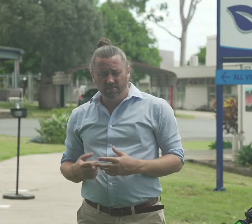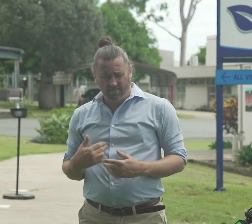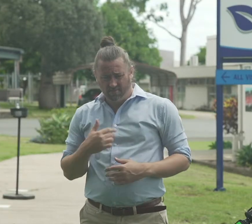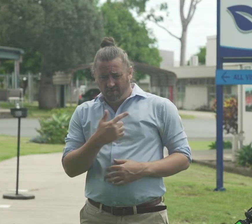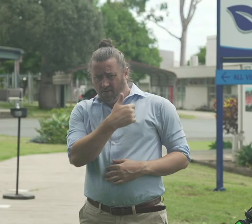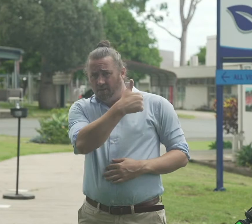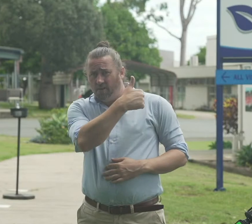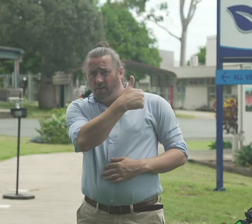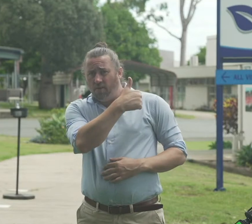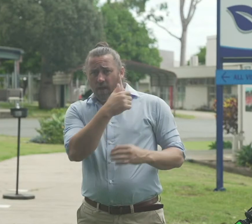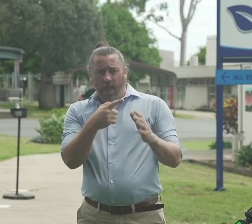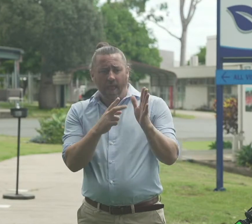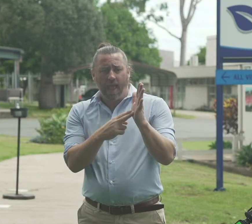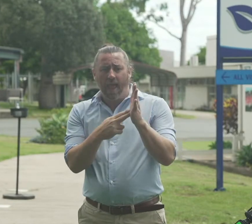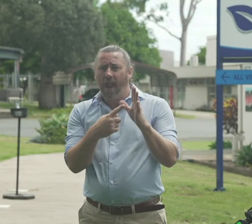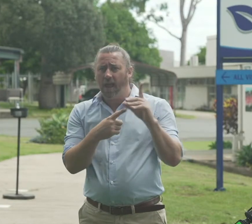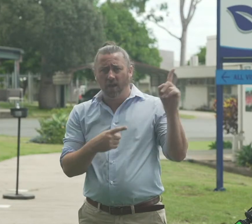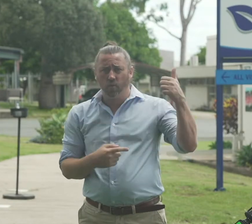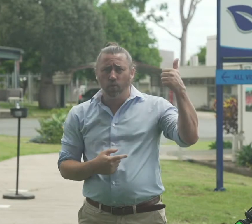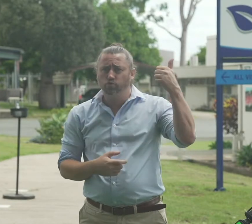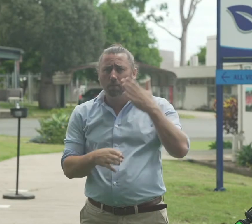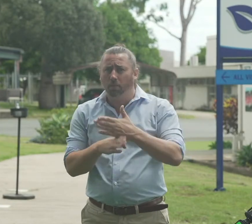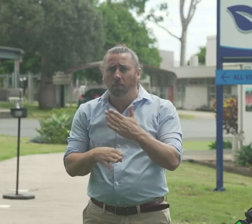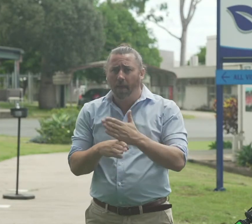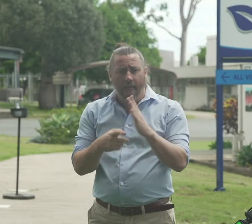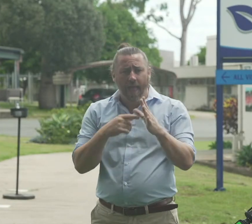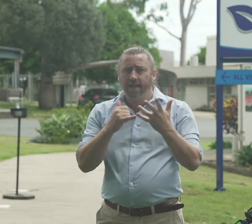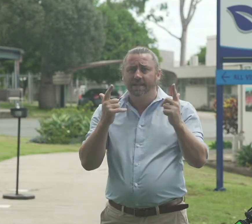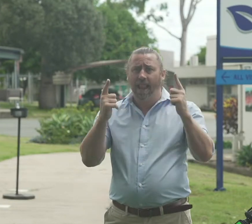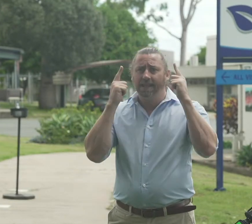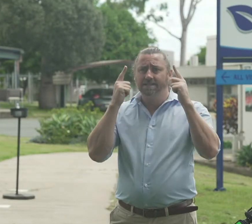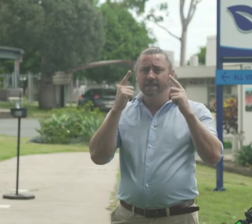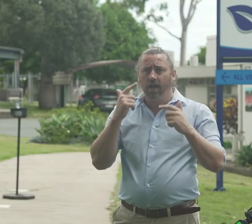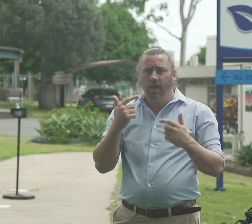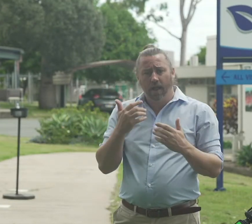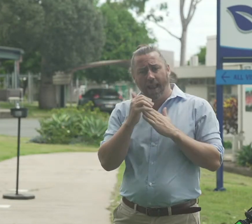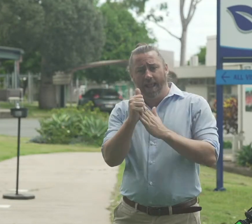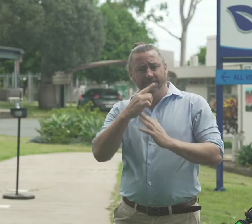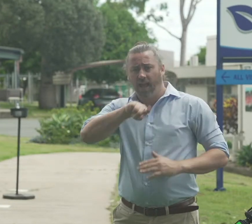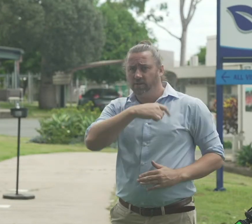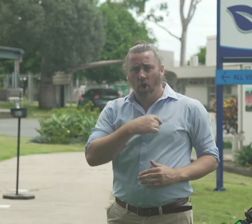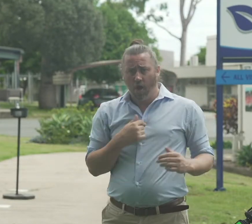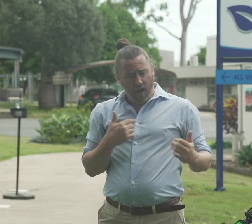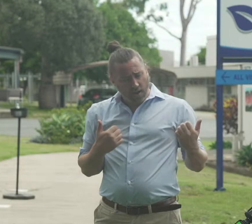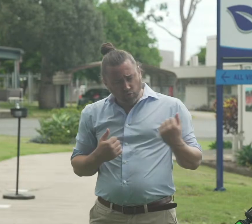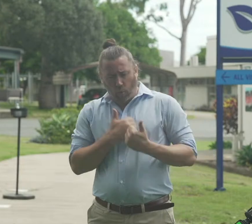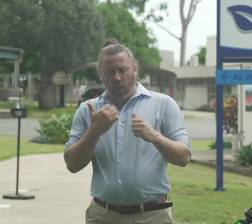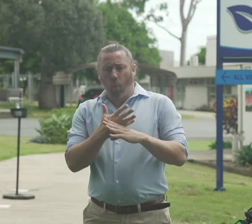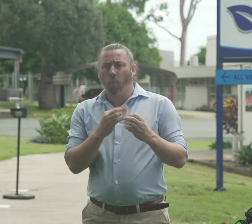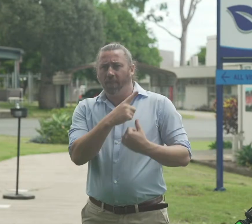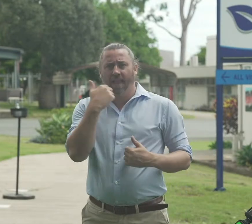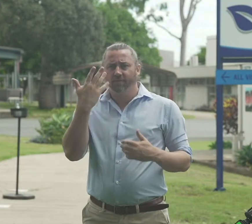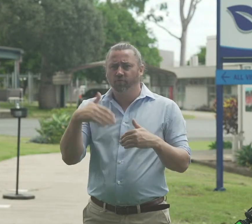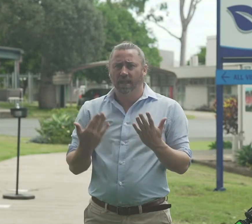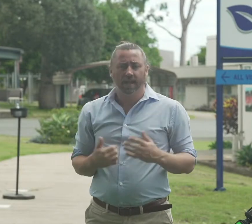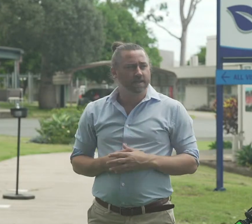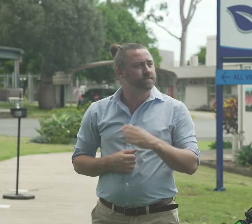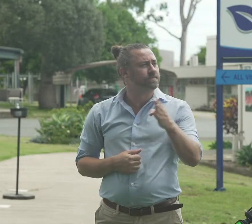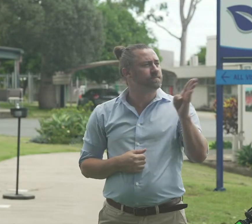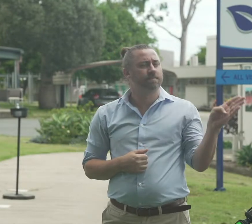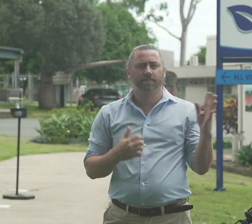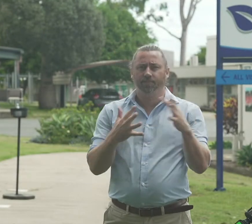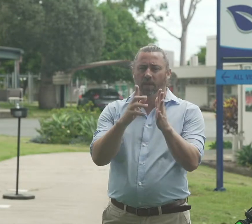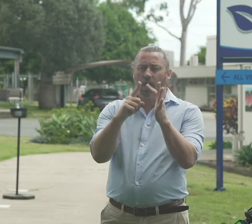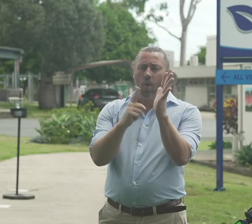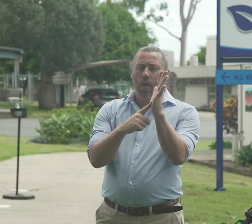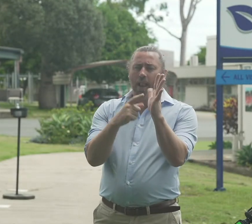to her or her performance. She's doing a great job, and I am honoured to work with her every single day. Back to Wellcamp, do you still